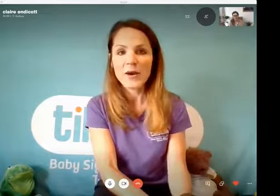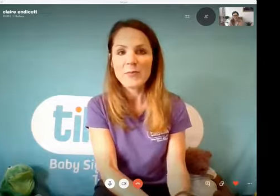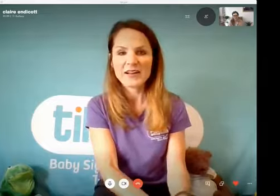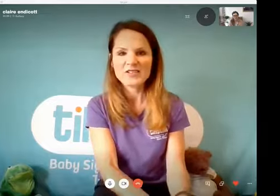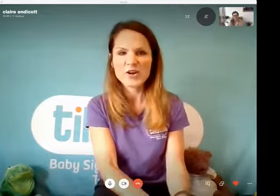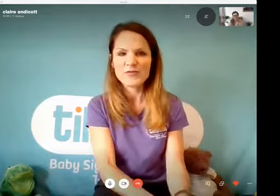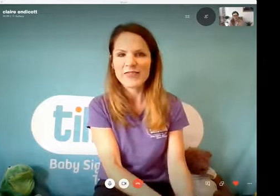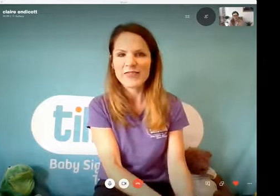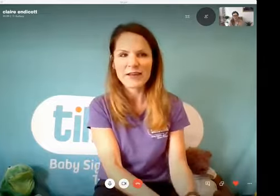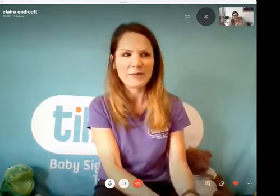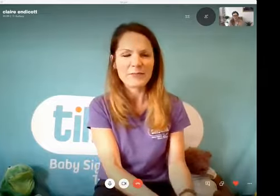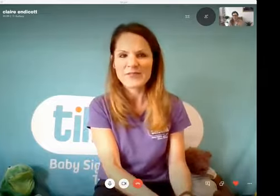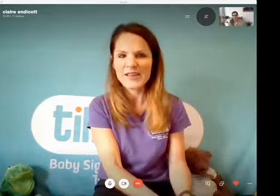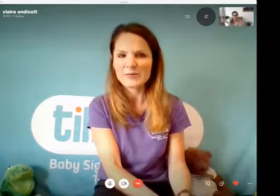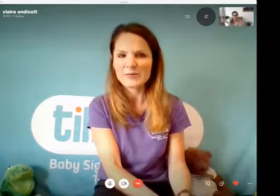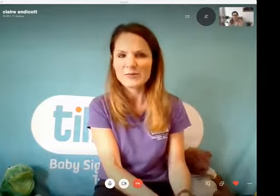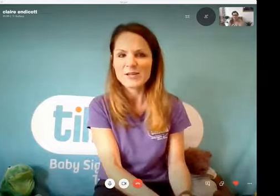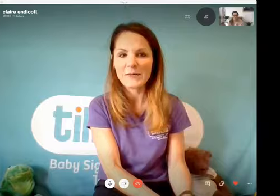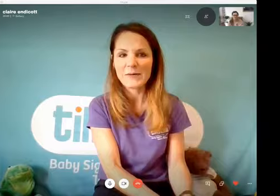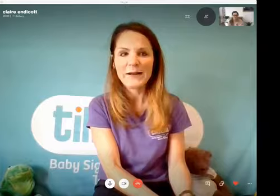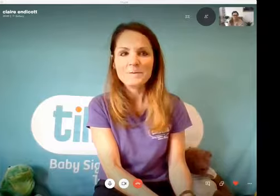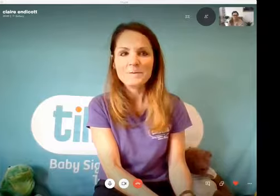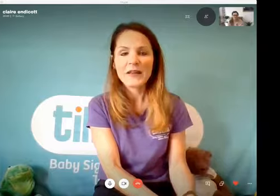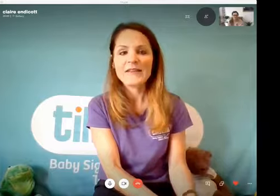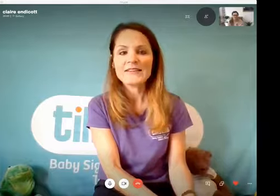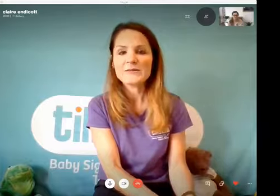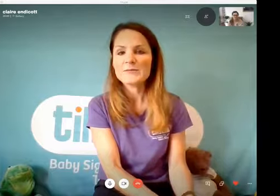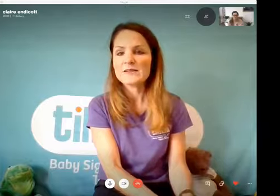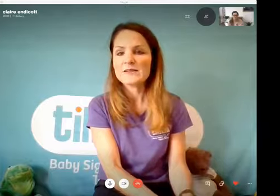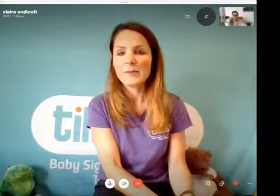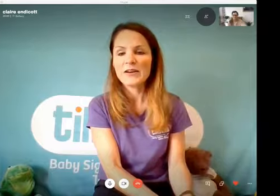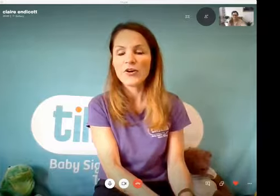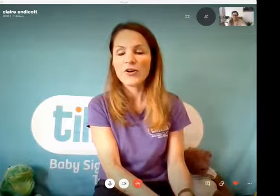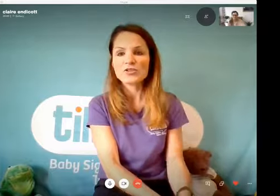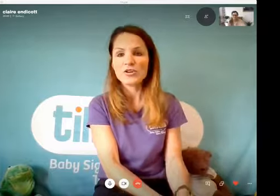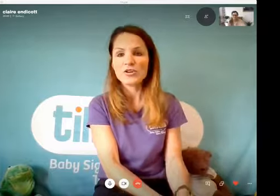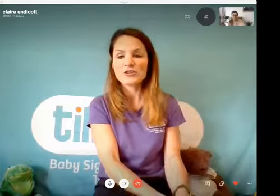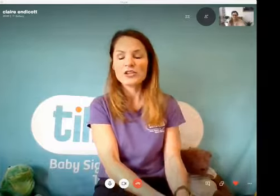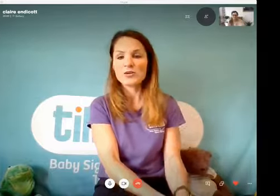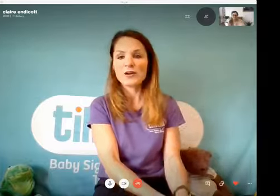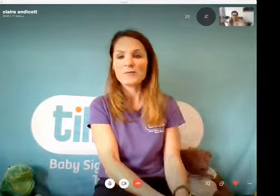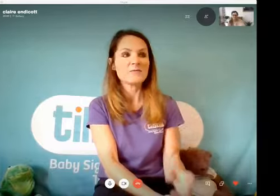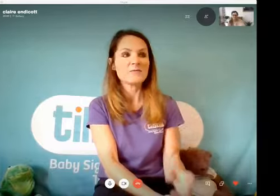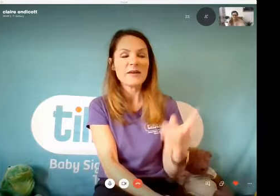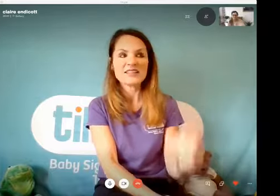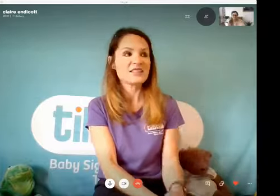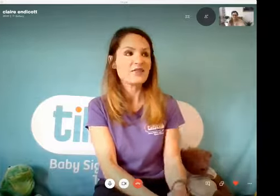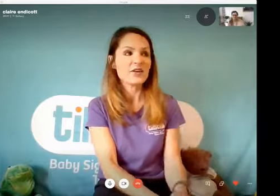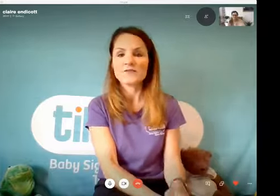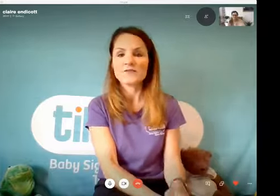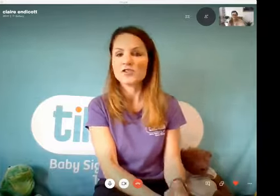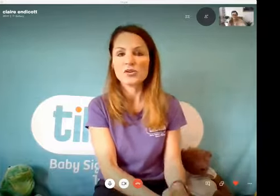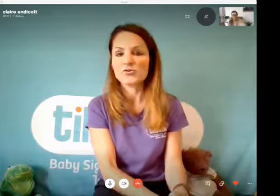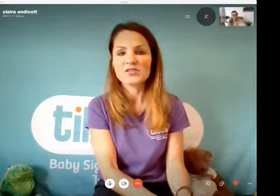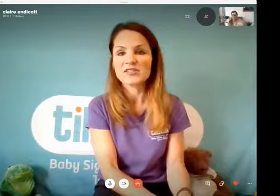really think they'll do it. And then sometimes, I've got toddlers who I'm making certificates for 200 signs